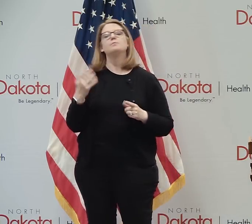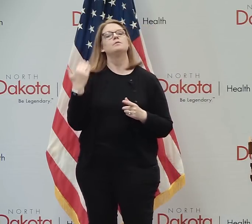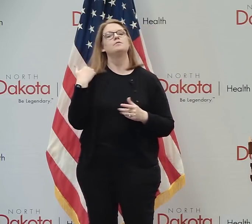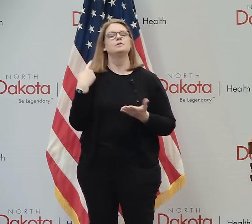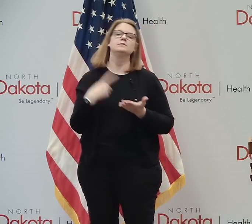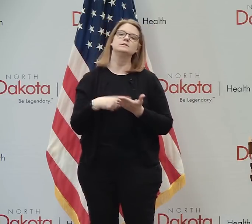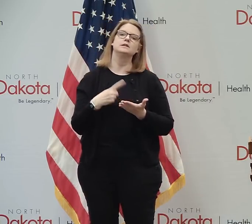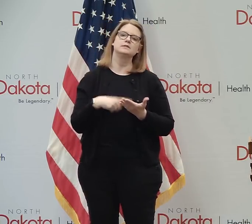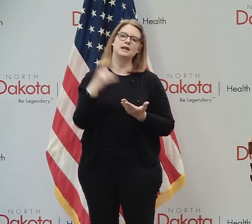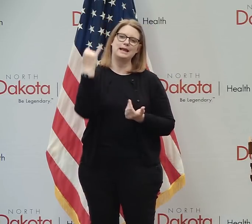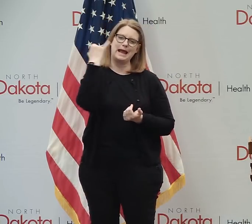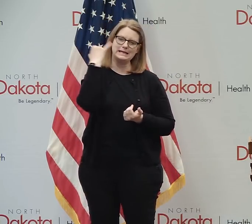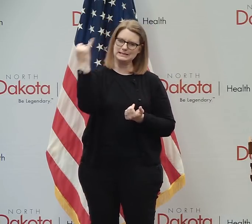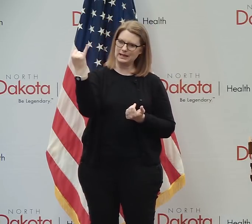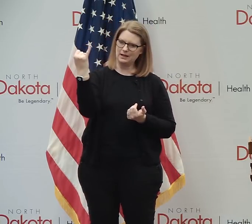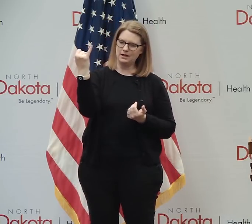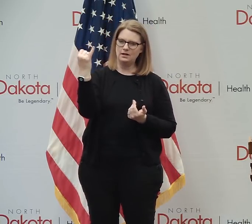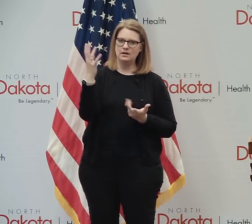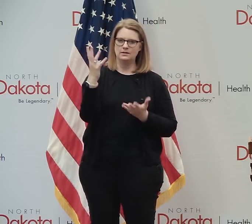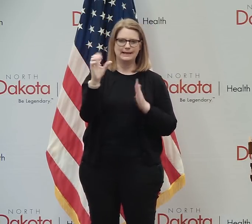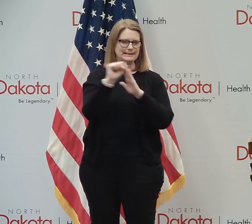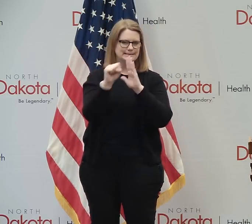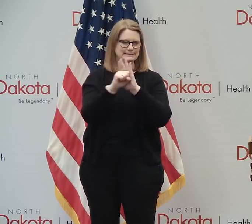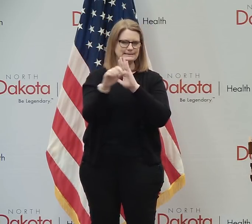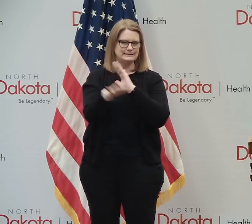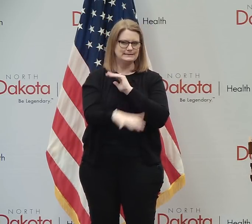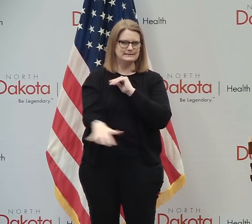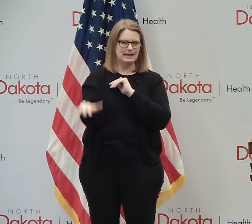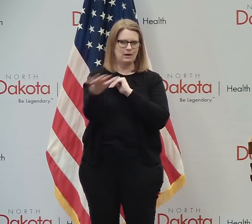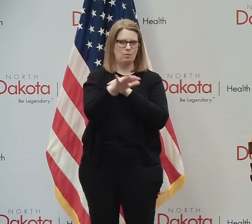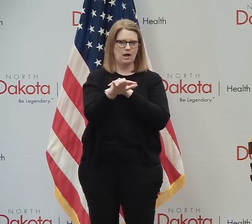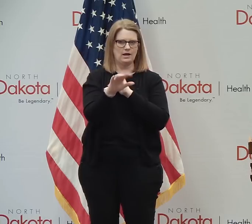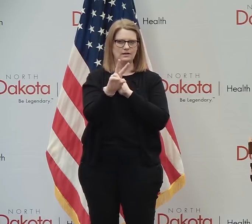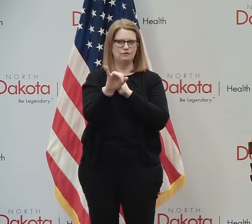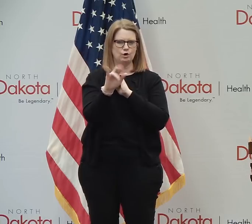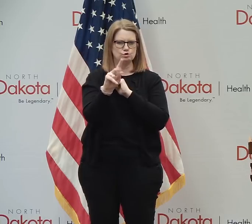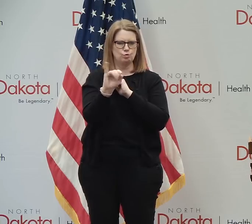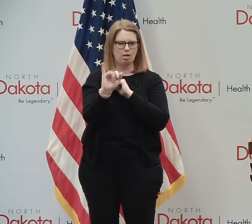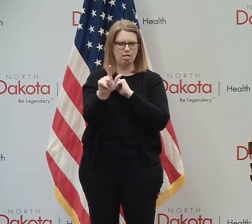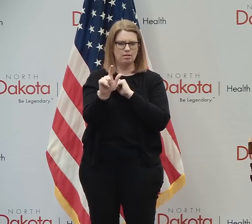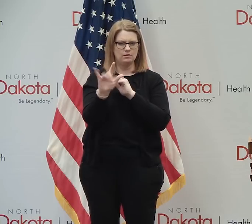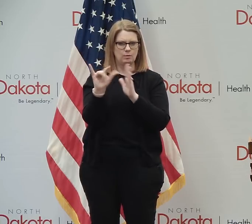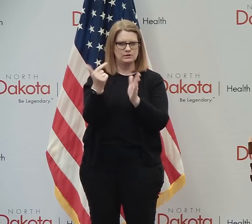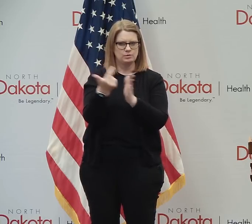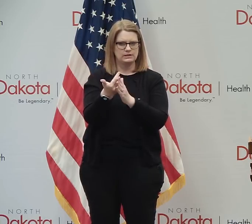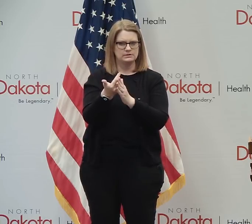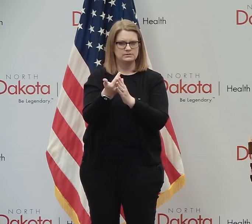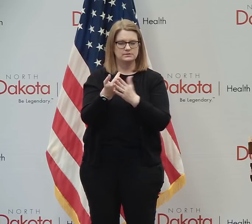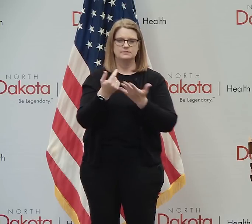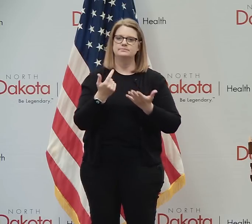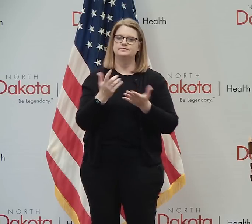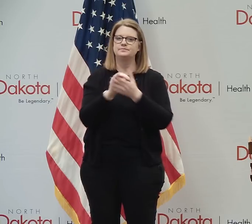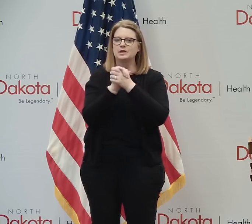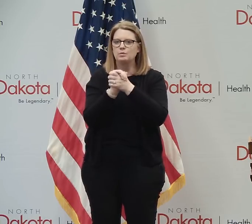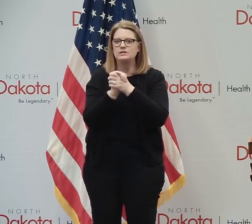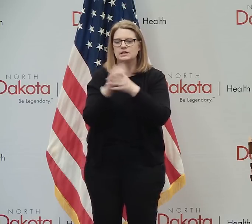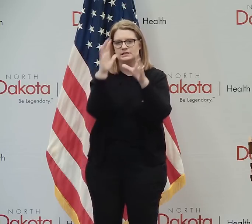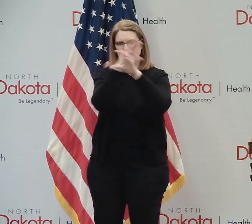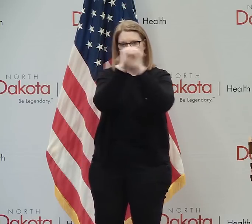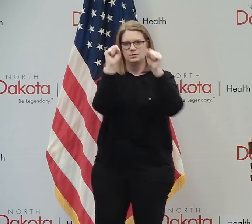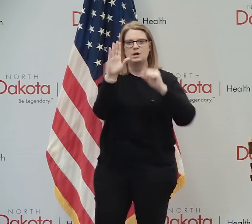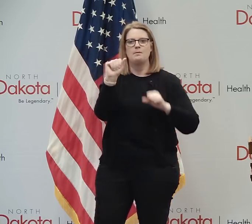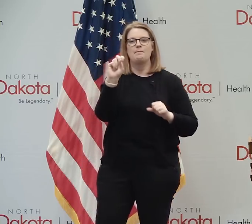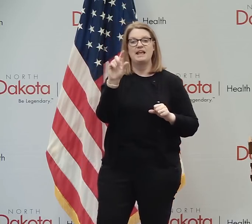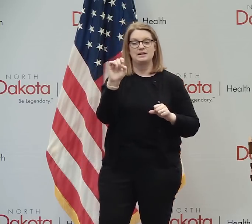an idea for doing a statewide virtual, and I want to say, and again, that congratulations to Superintendent Baszler